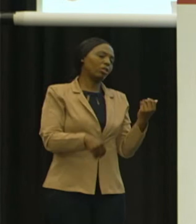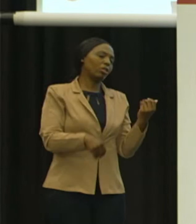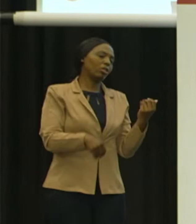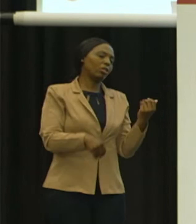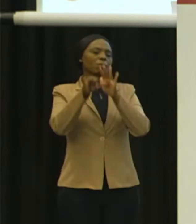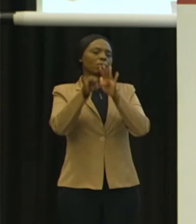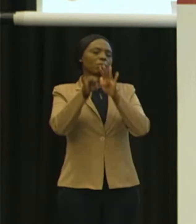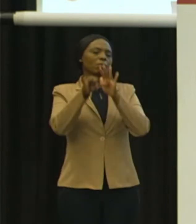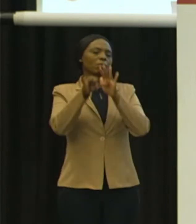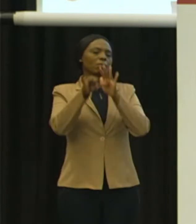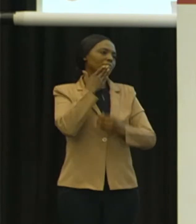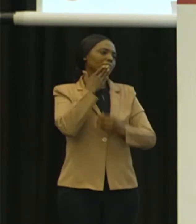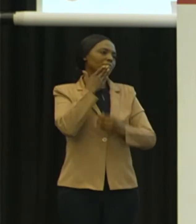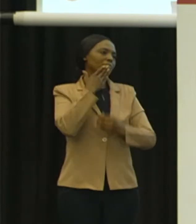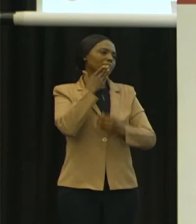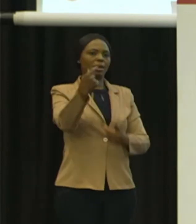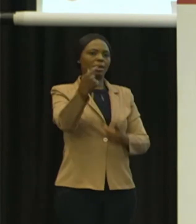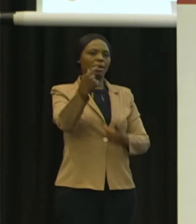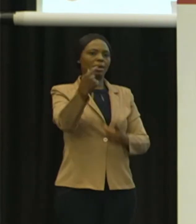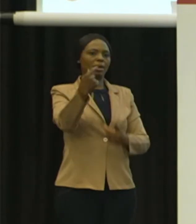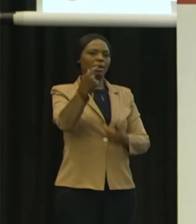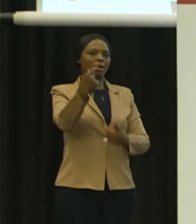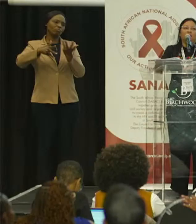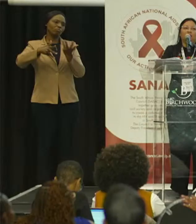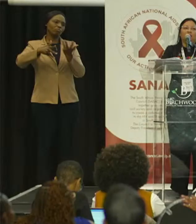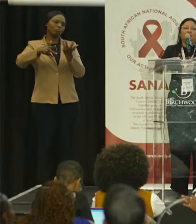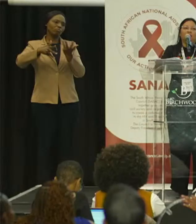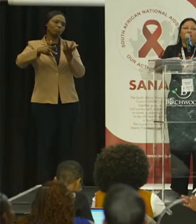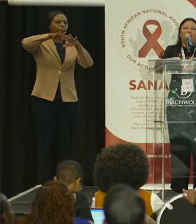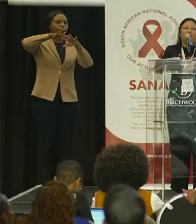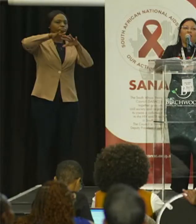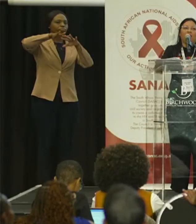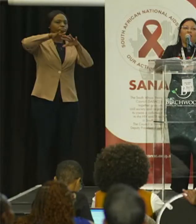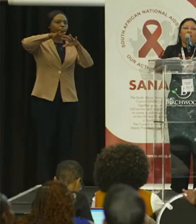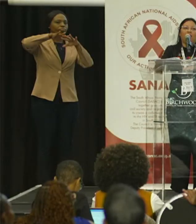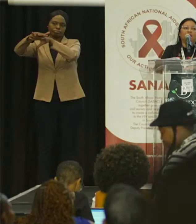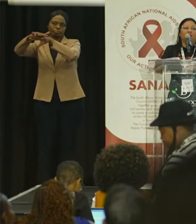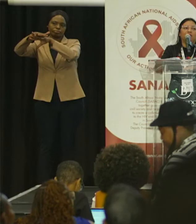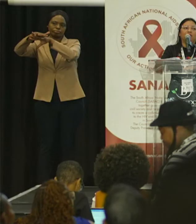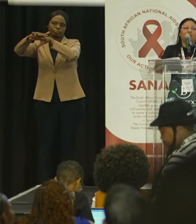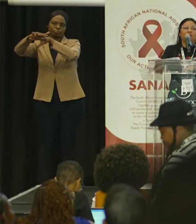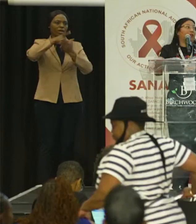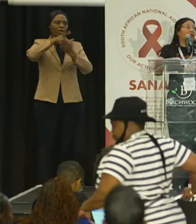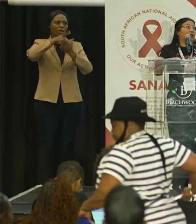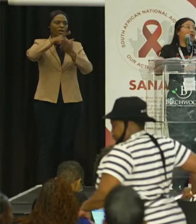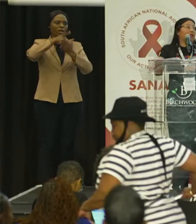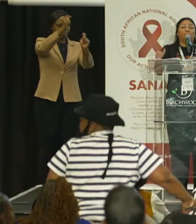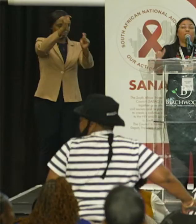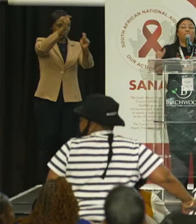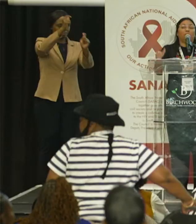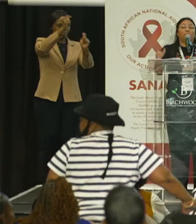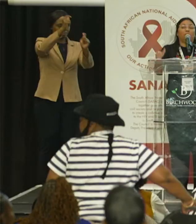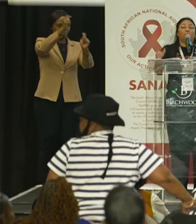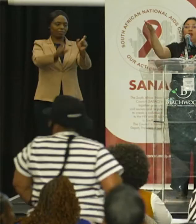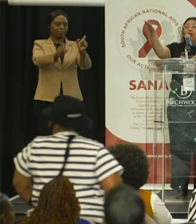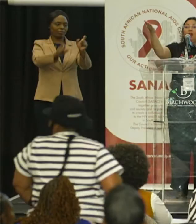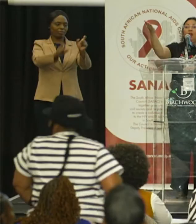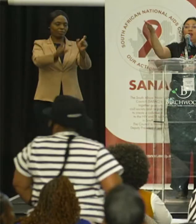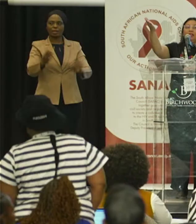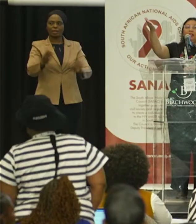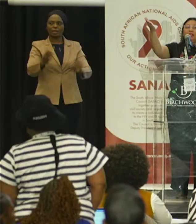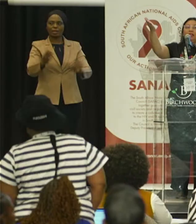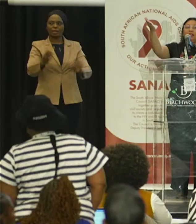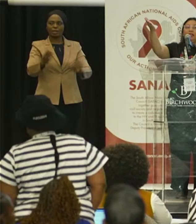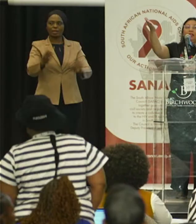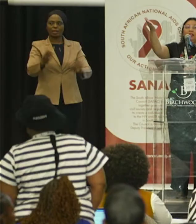don't run away. Spend that time with us in the end so that we can pay tribute to them. So thank you so much, Edward. But also, can we just please